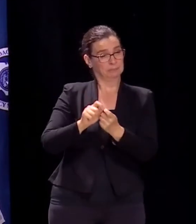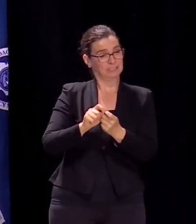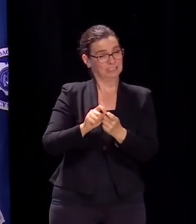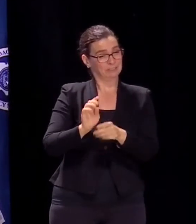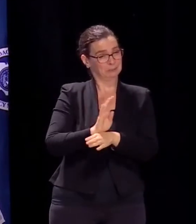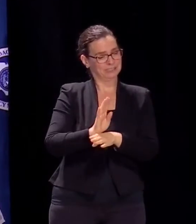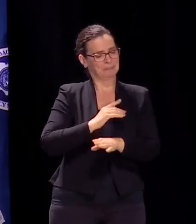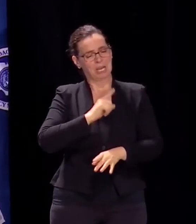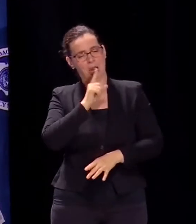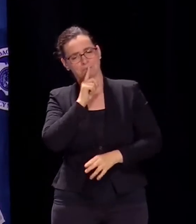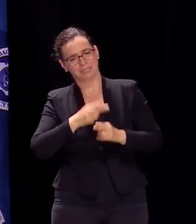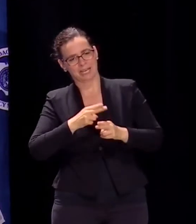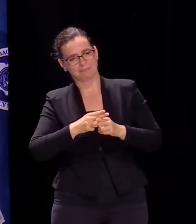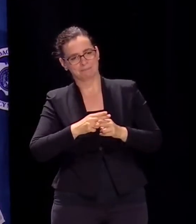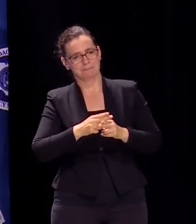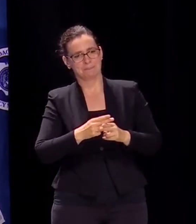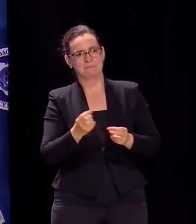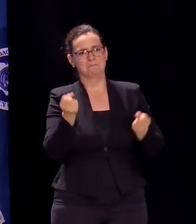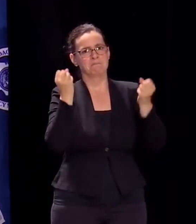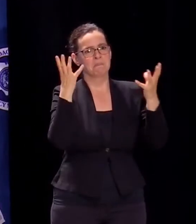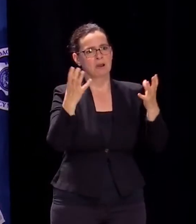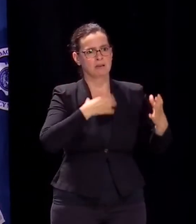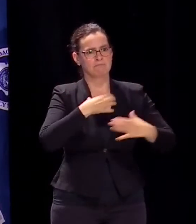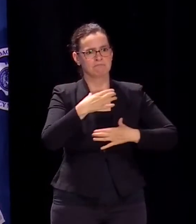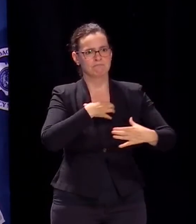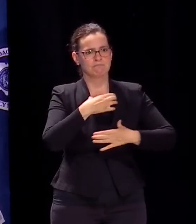received lots of complaints. What's the theme of that business?